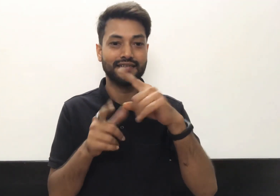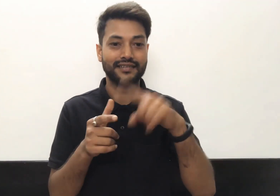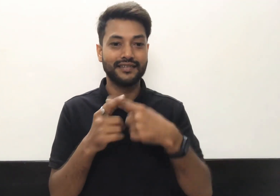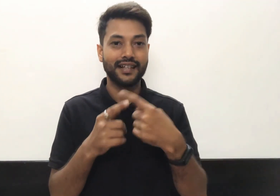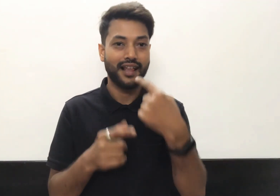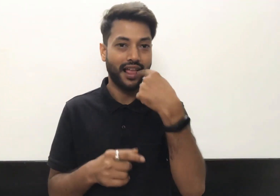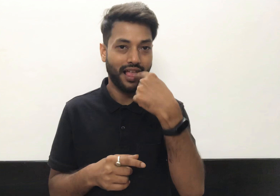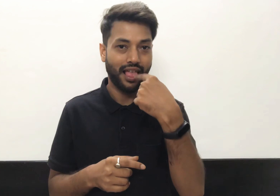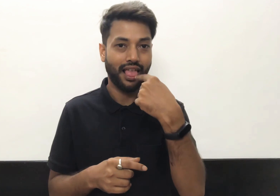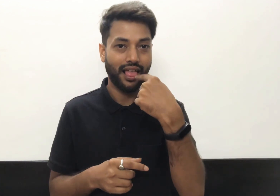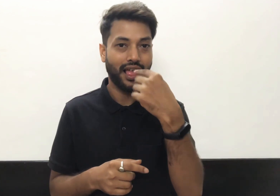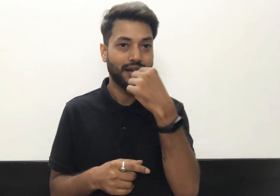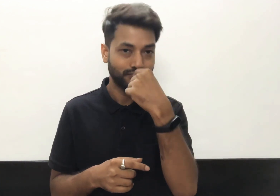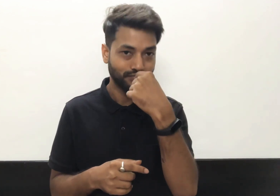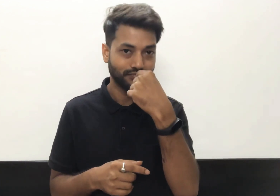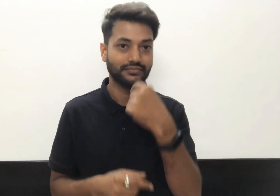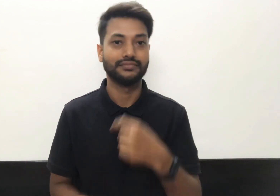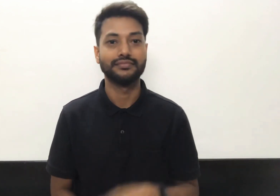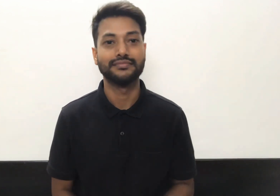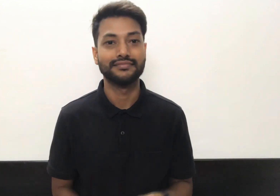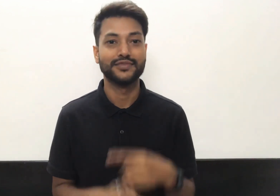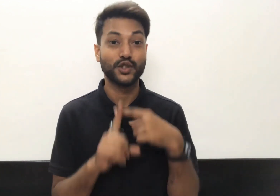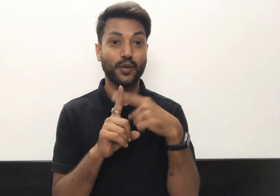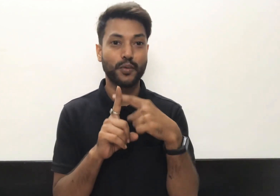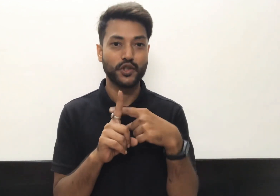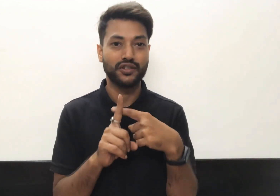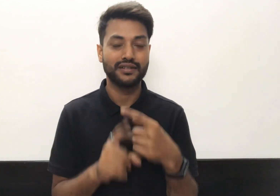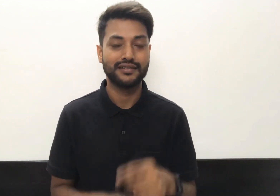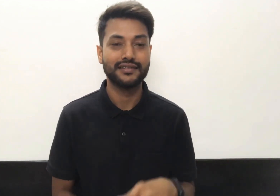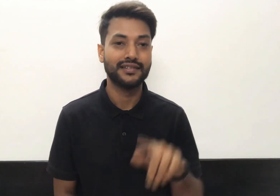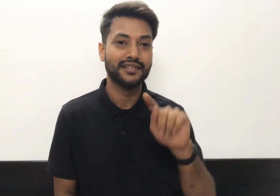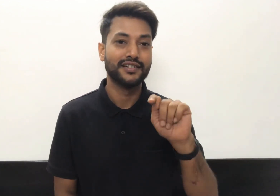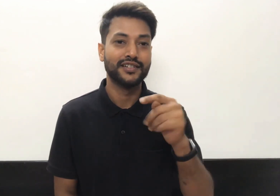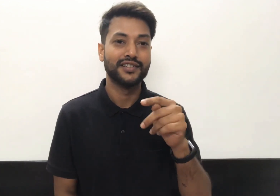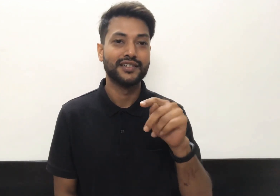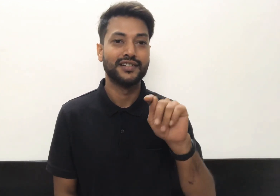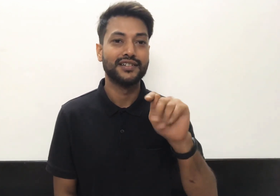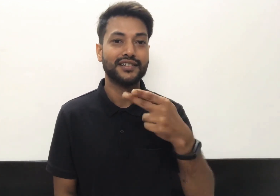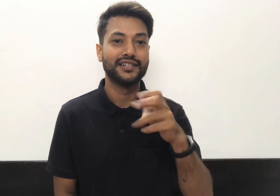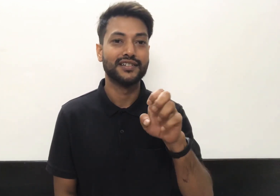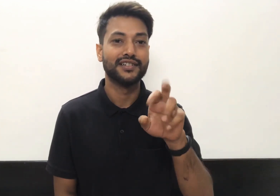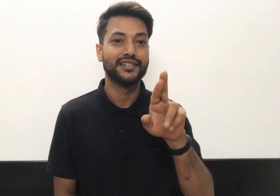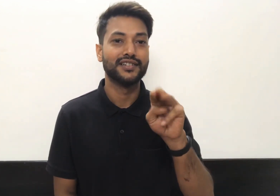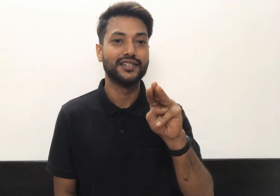had to open your mouth and put it inside. Then they started doing armpit.